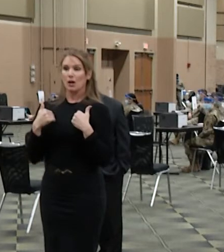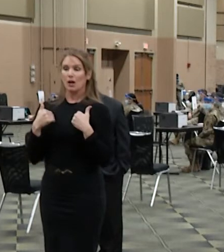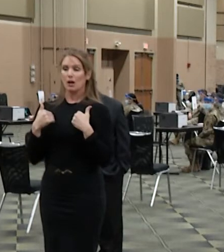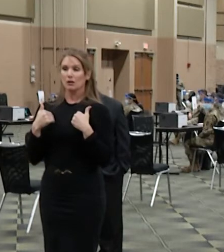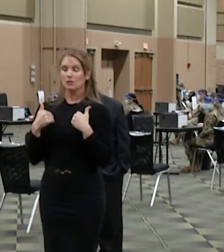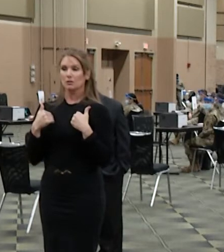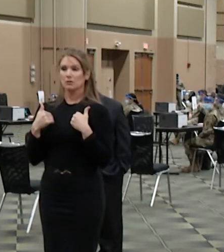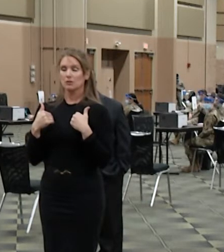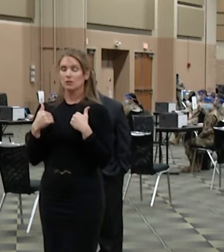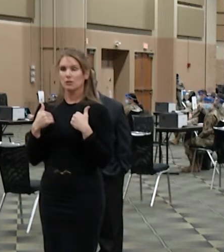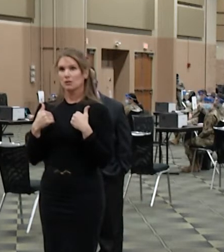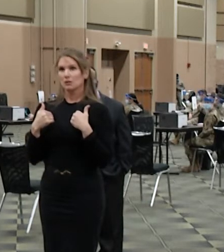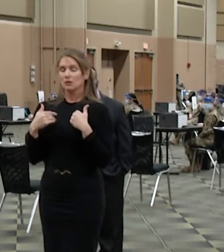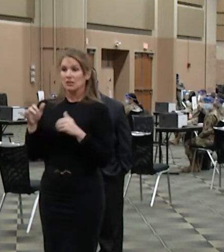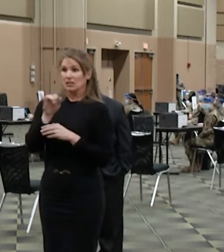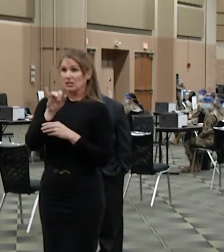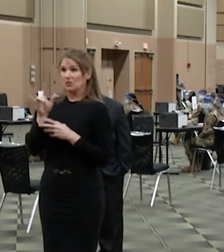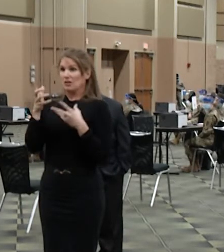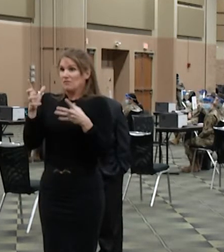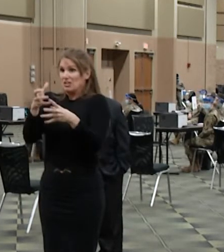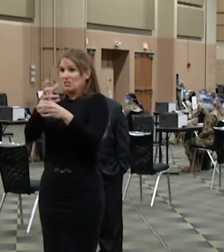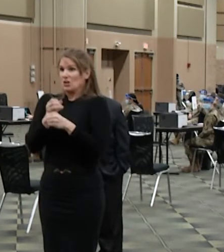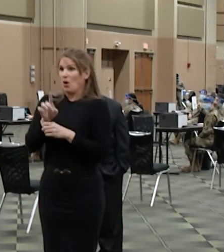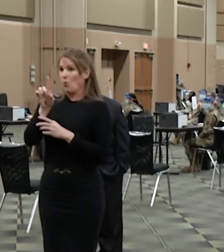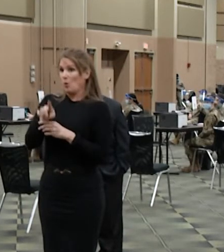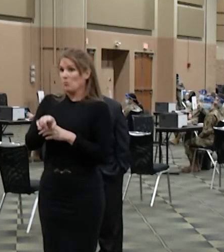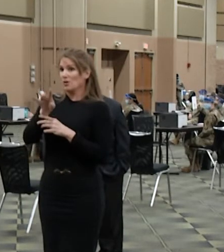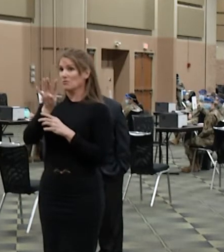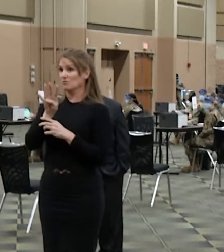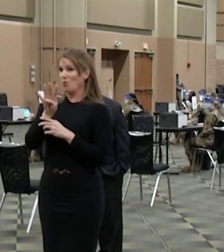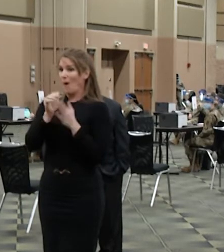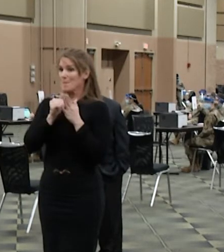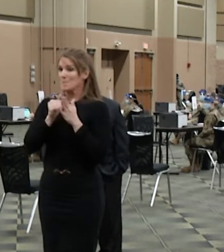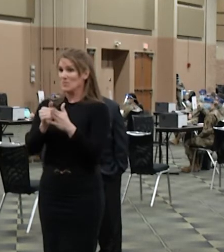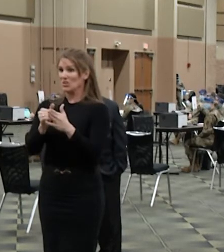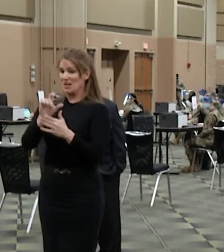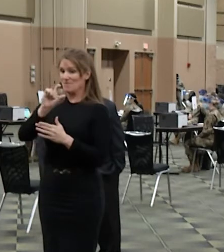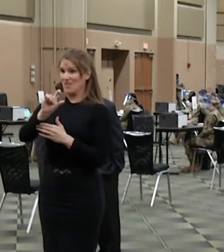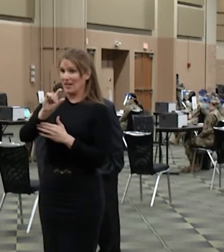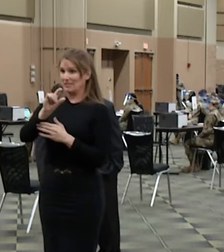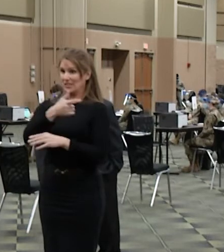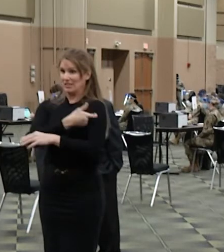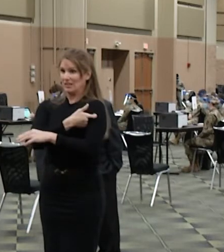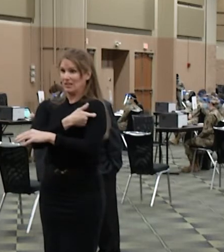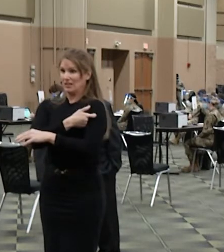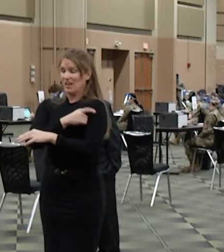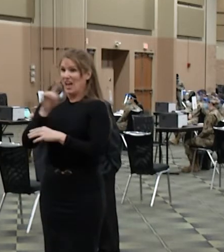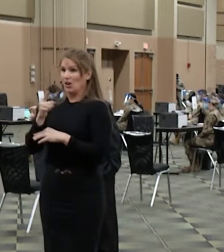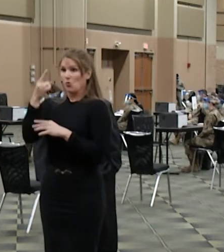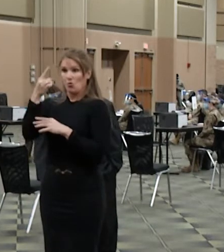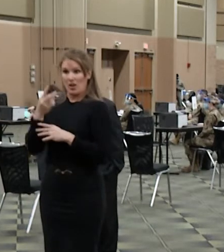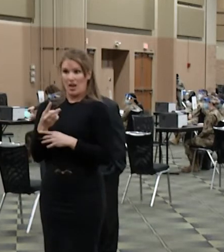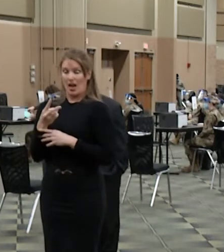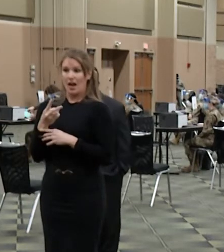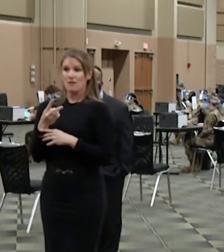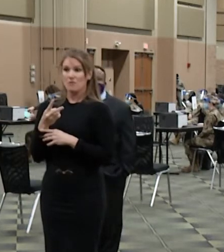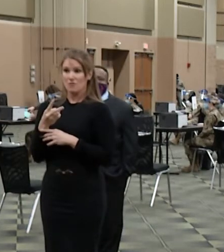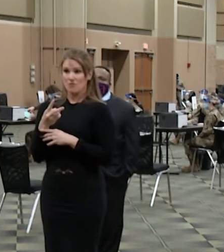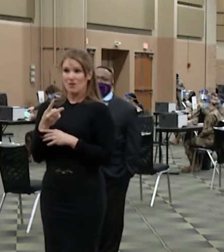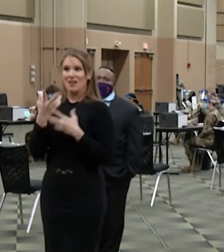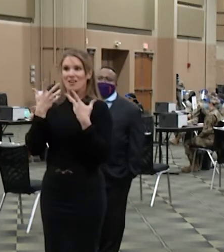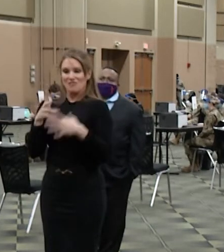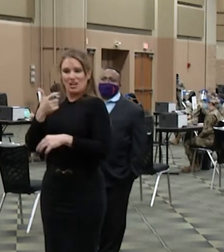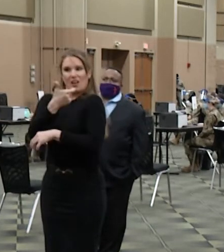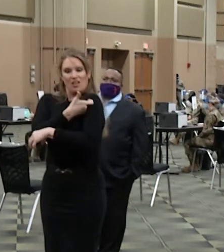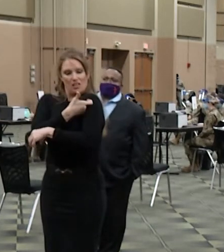that Illinois has received about 1.4 million doses of the vaccine, and that only half of them have been